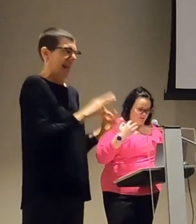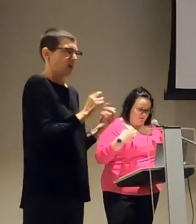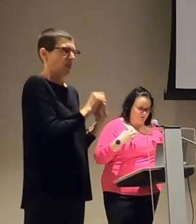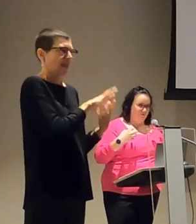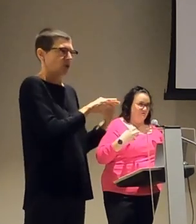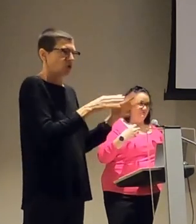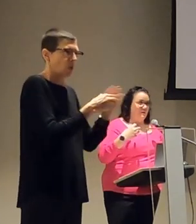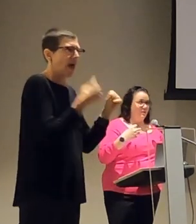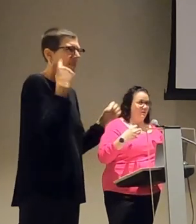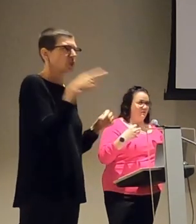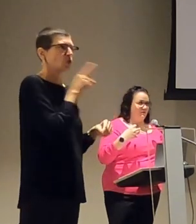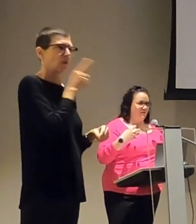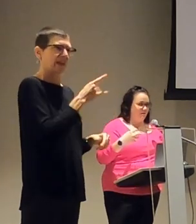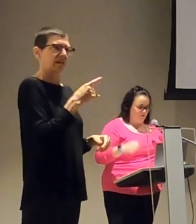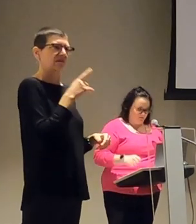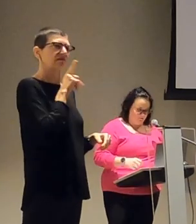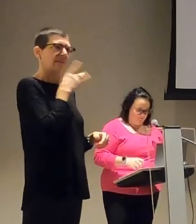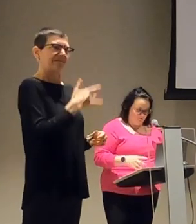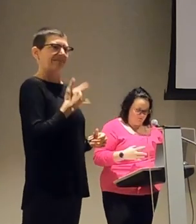really,